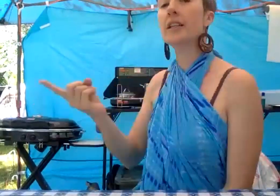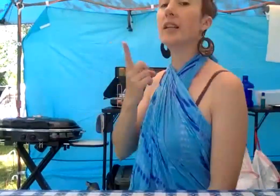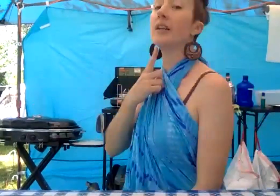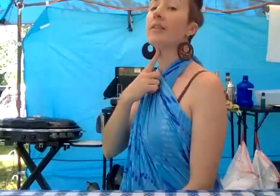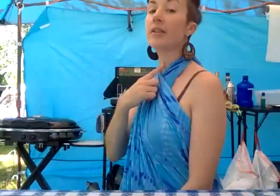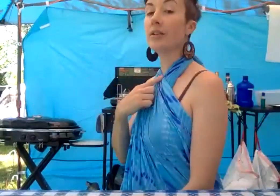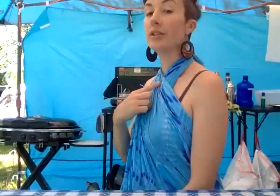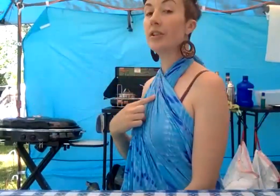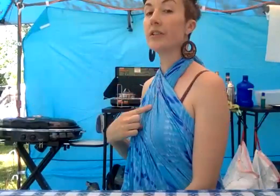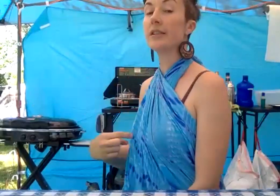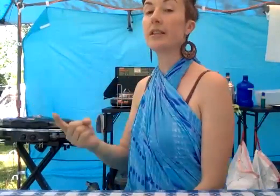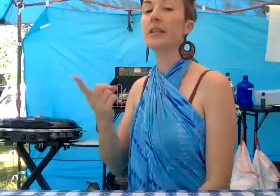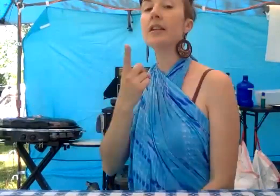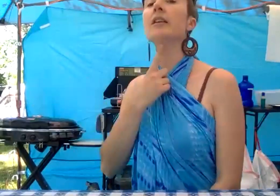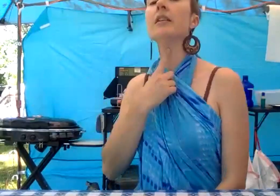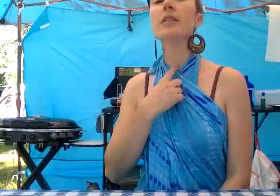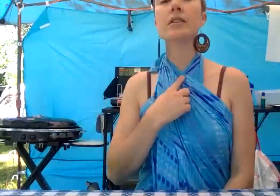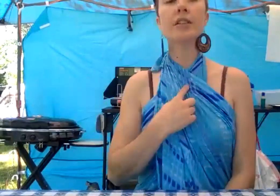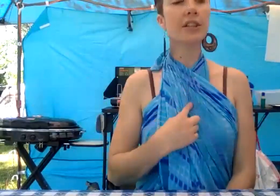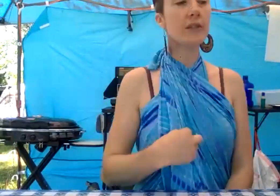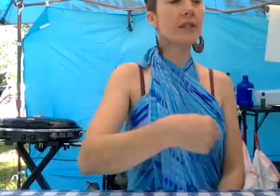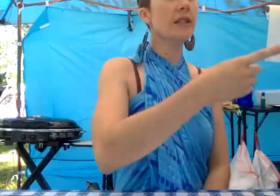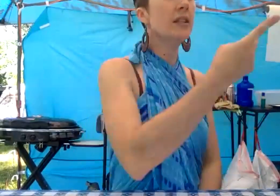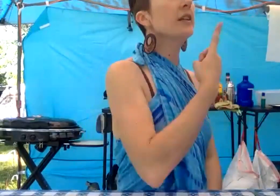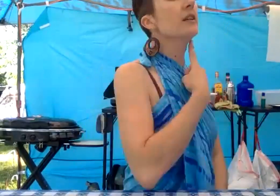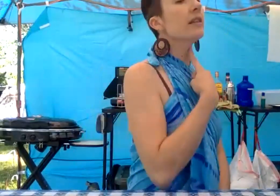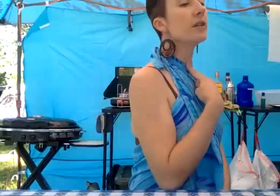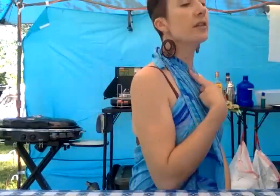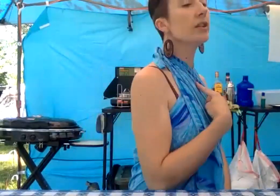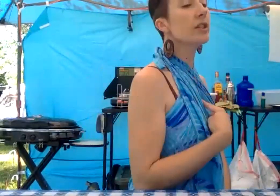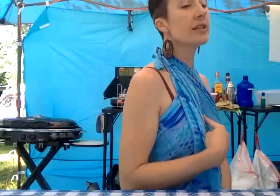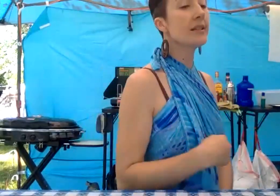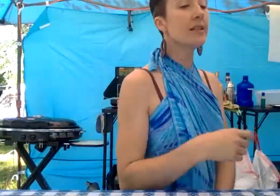Thirsty, thirsty, thirsty, thirsty.